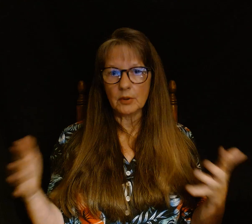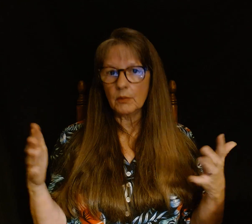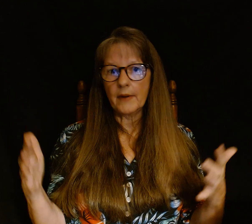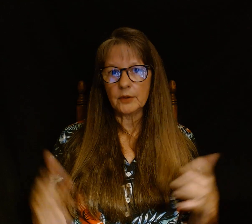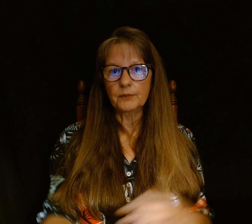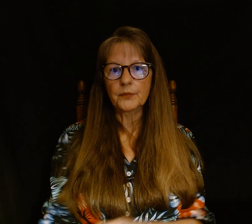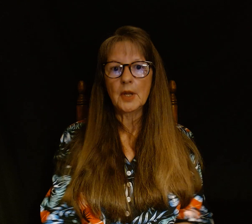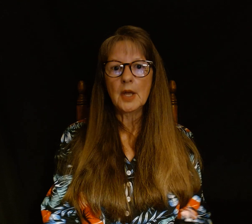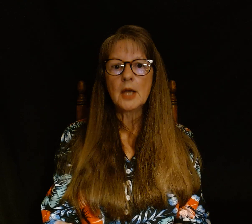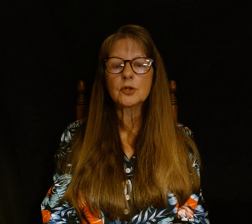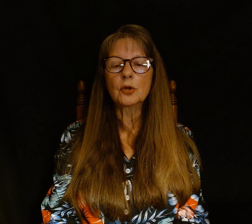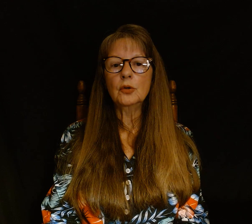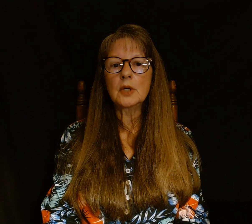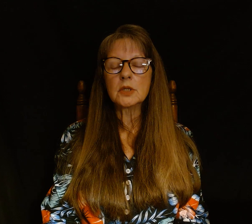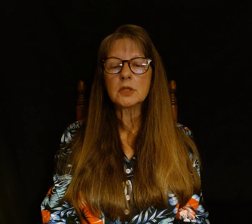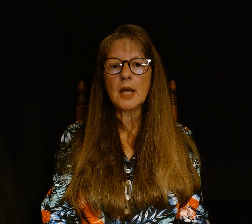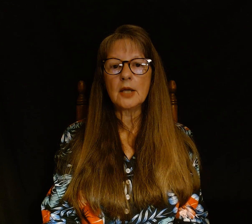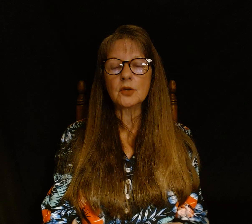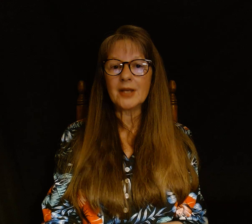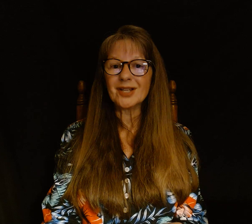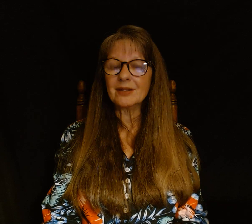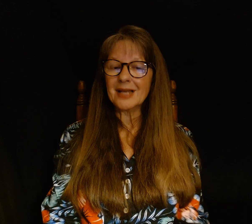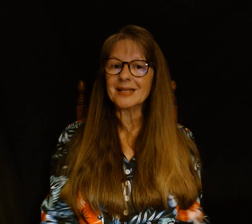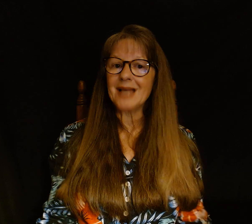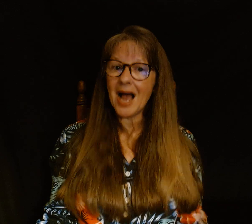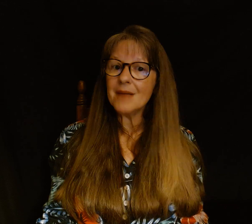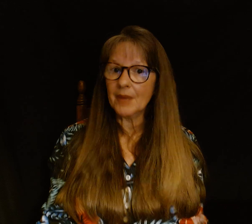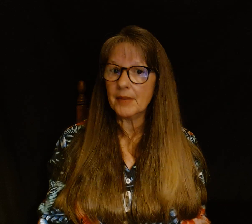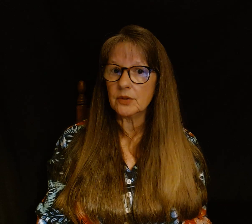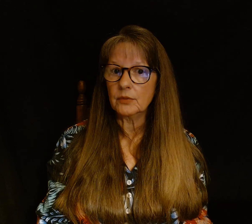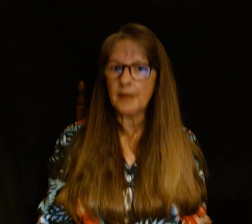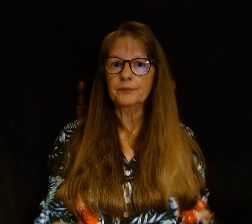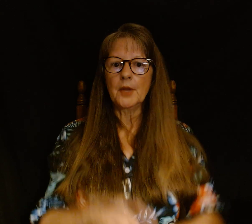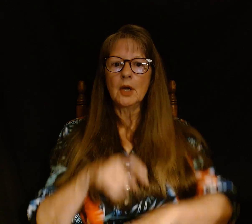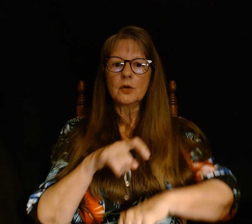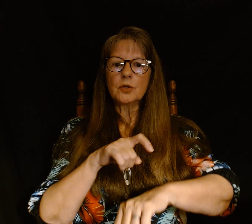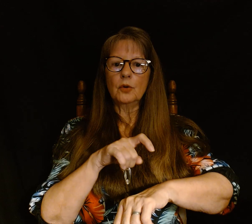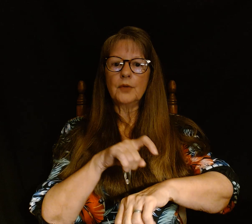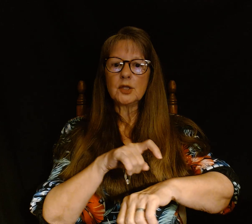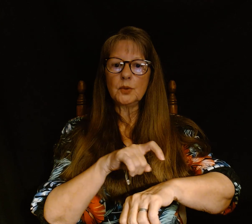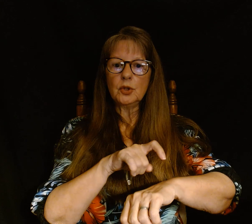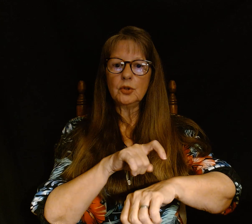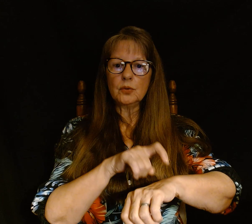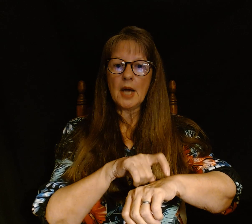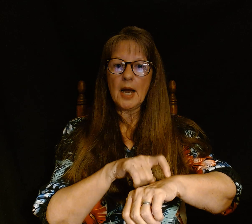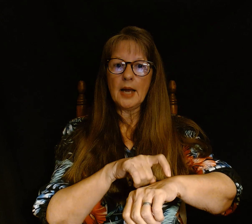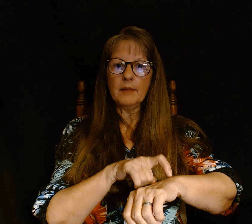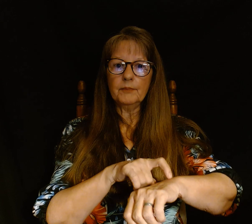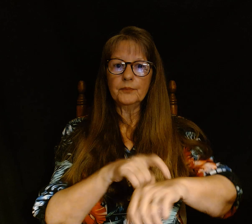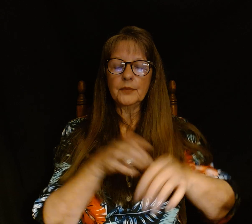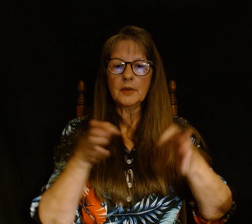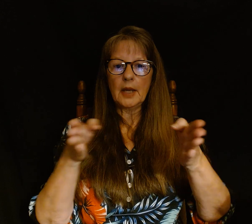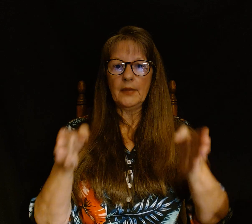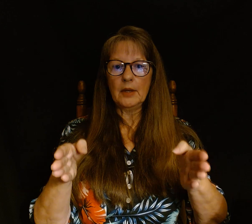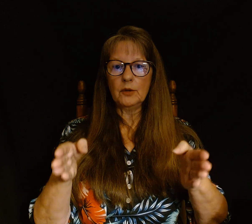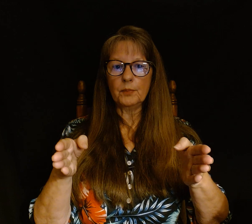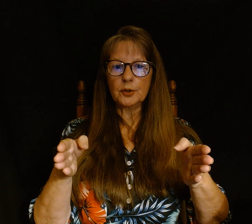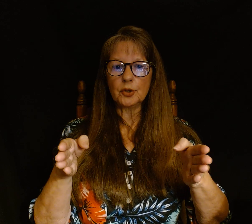whatever. So you could say, so that's a time limit, right? So that's when you do time, and then you put your